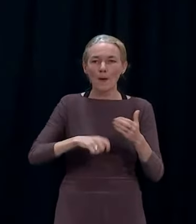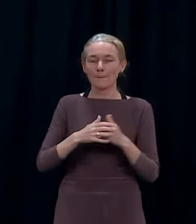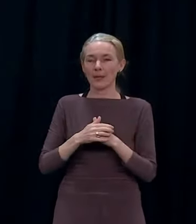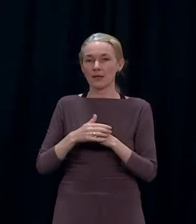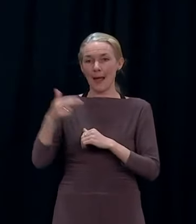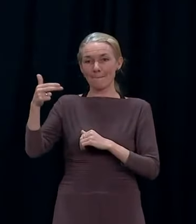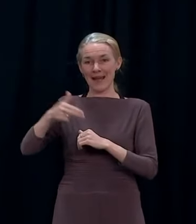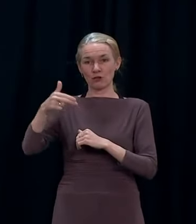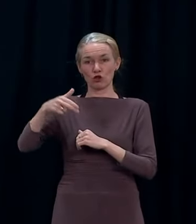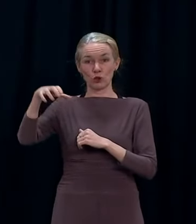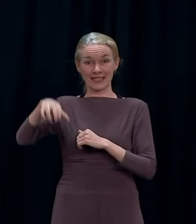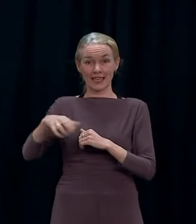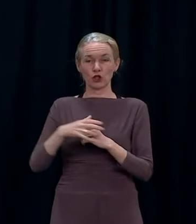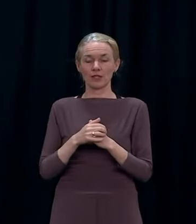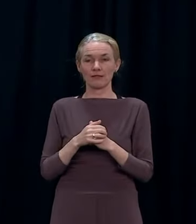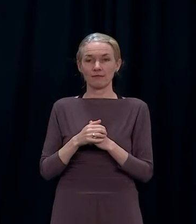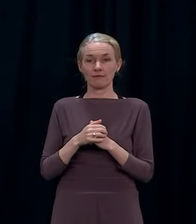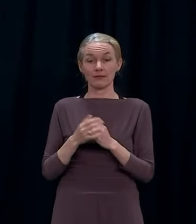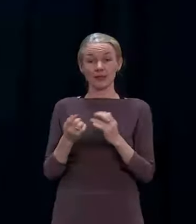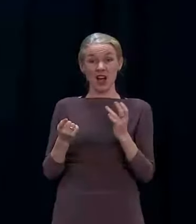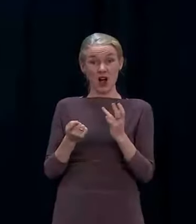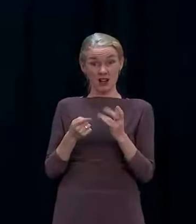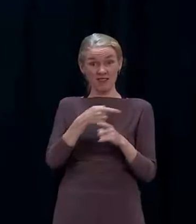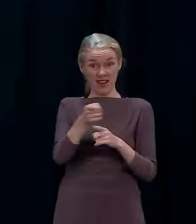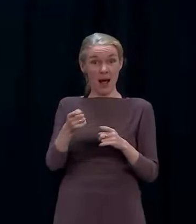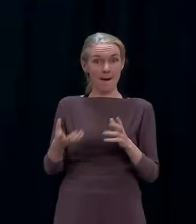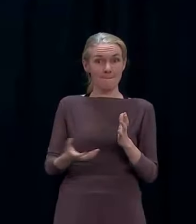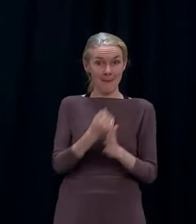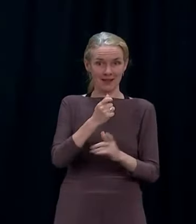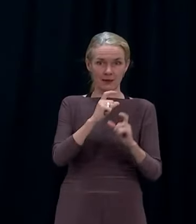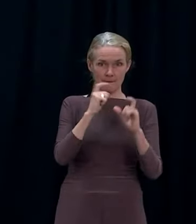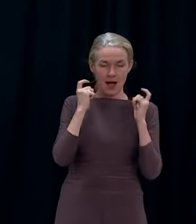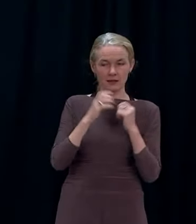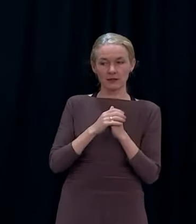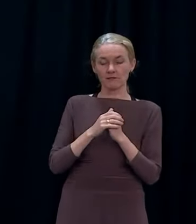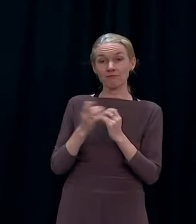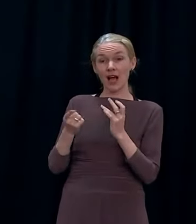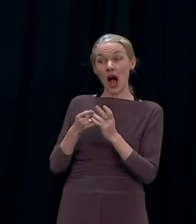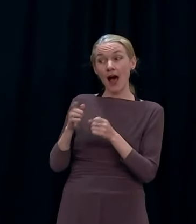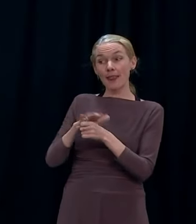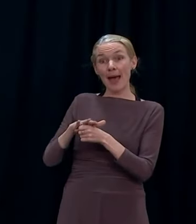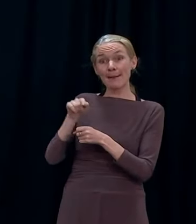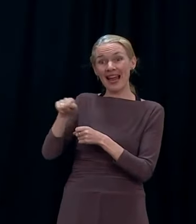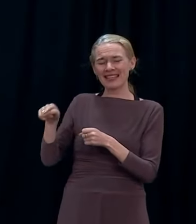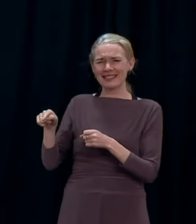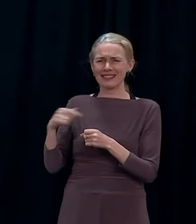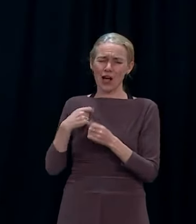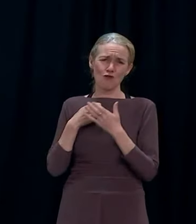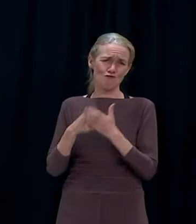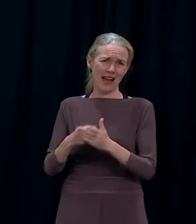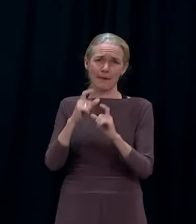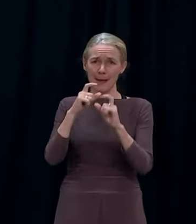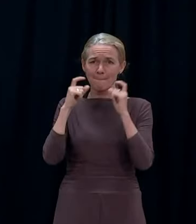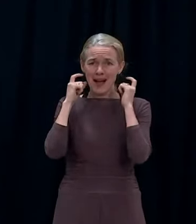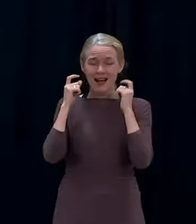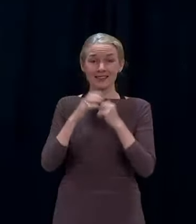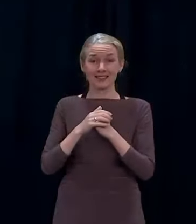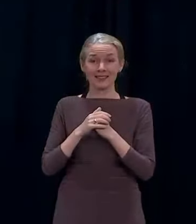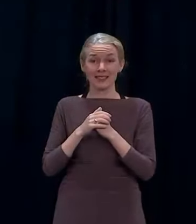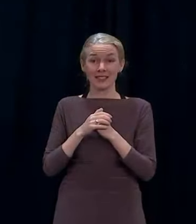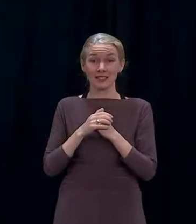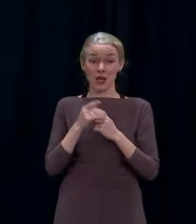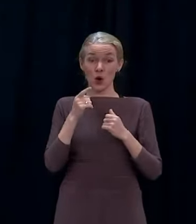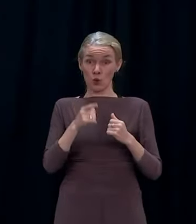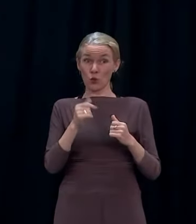everyone else, we encourage you to wear a face mask whenever you're out and about. The latest science tells us Delta spreads very easily, and this